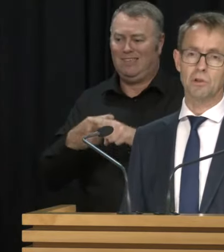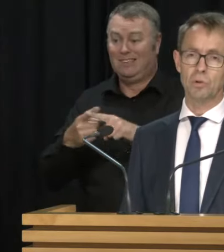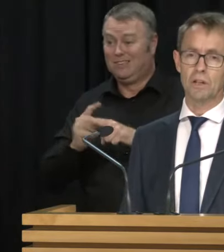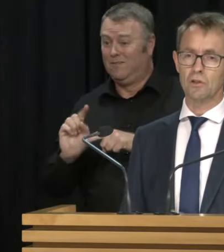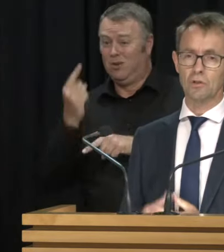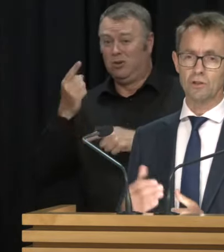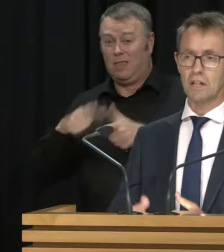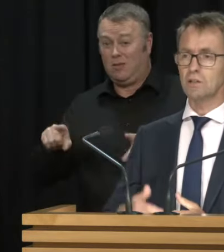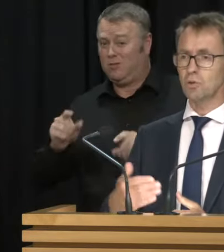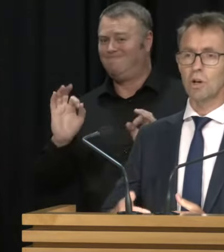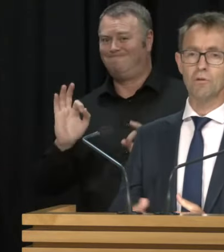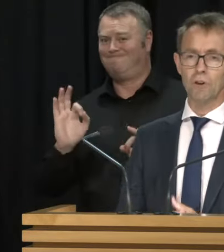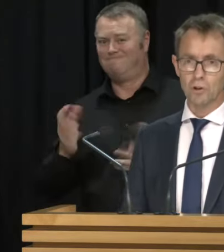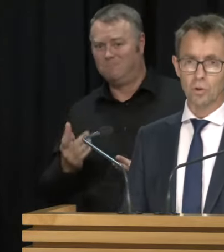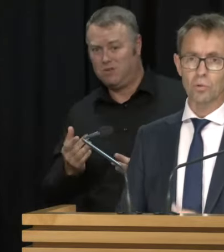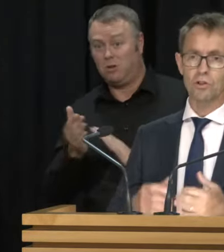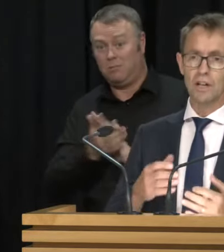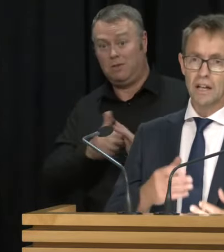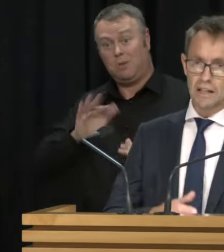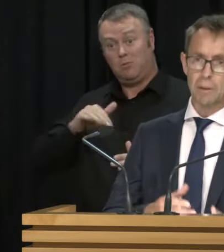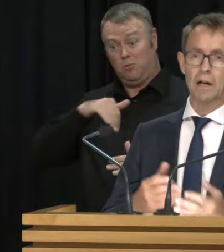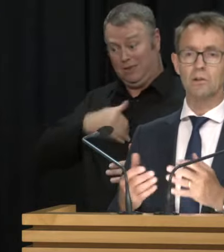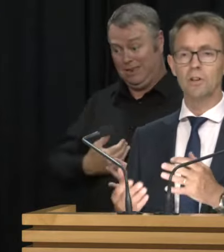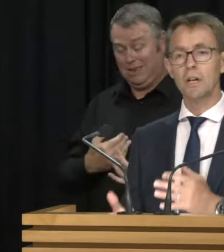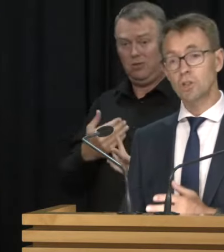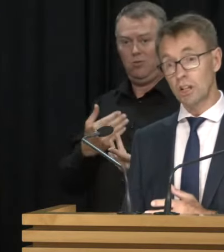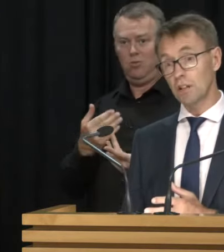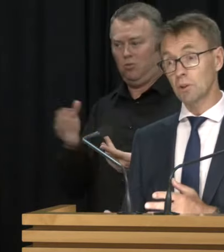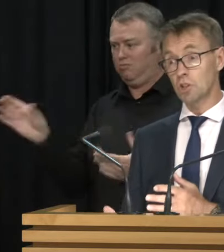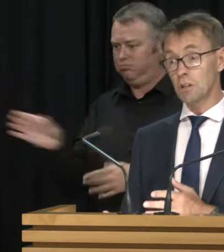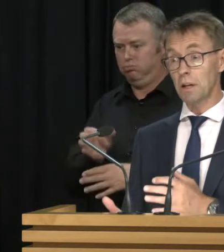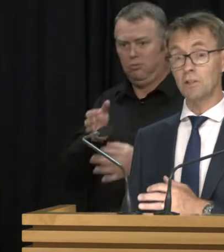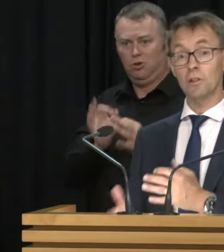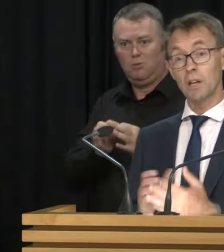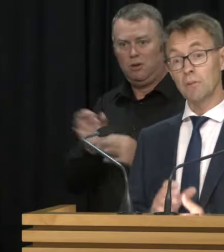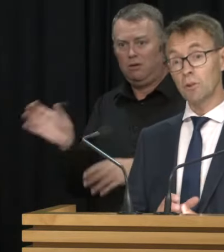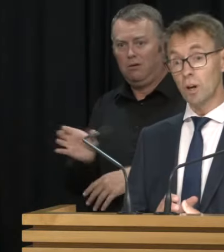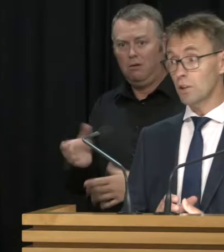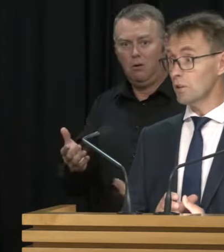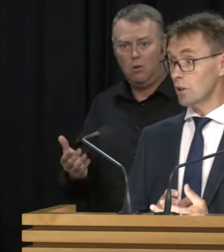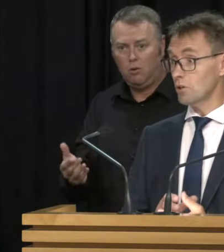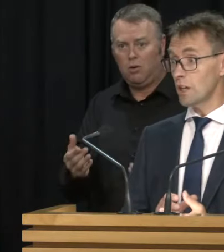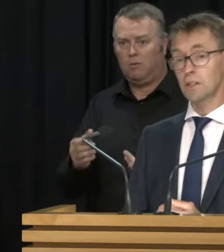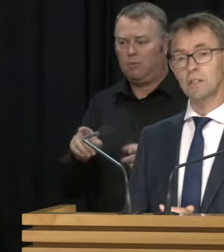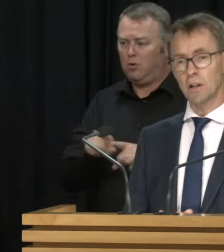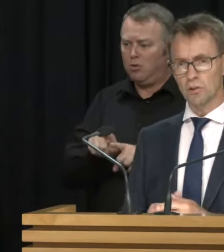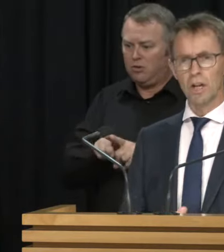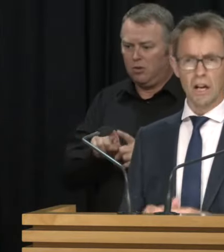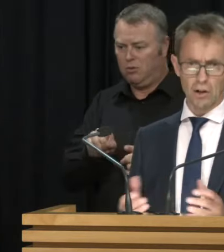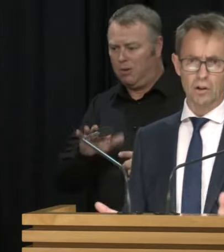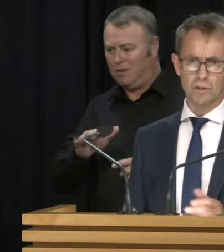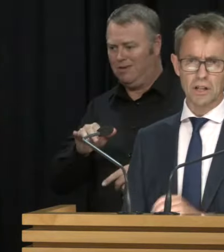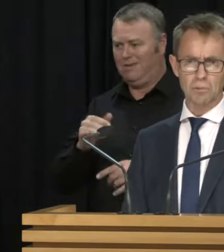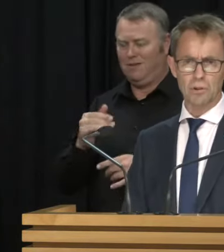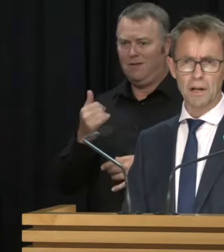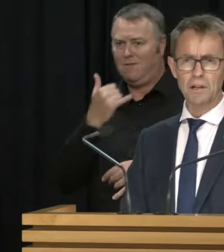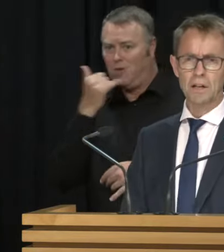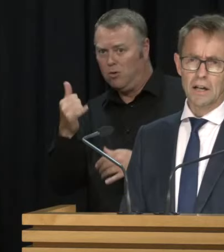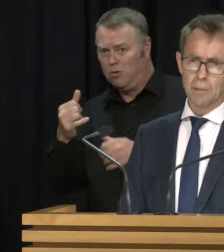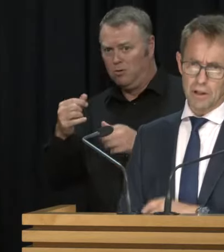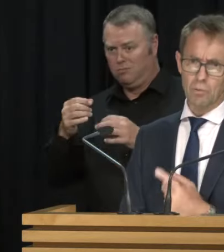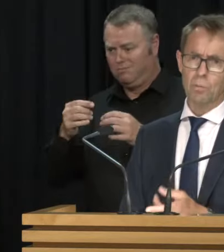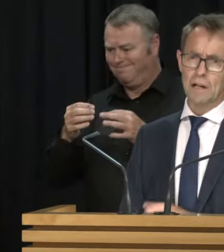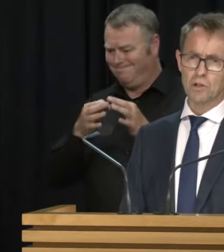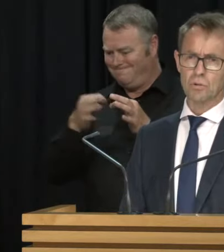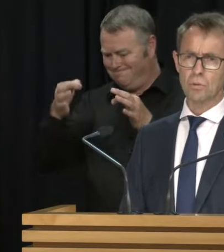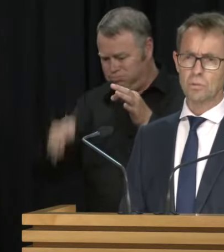attempts. I mean, we're talking sort of 10, 12 phone calls, emails, checking with GPs that we have the right contact details. A lot of attempts are made,